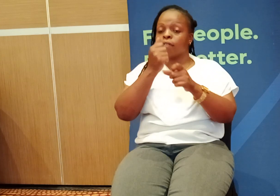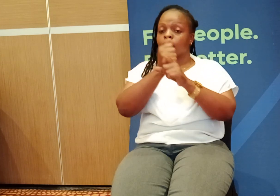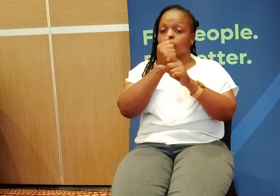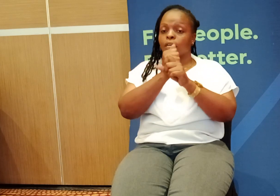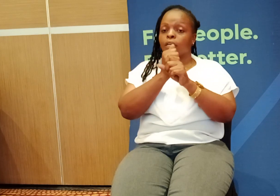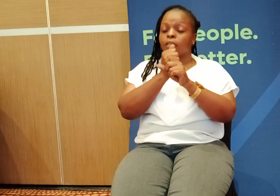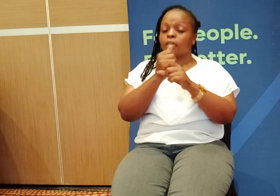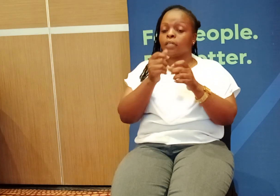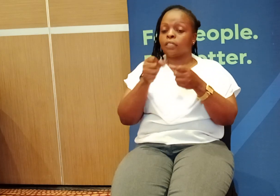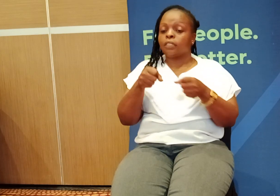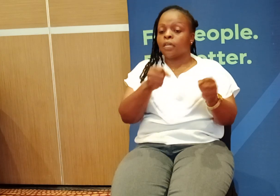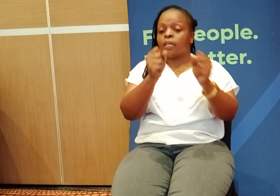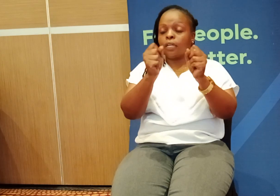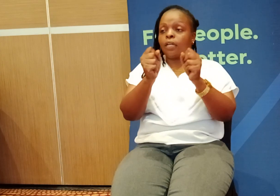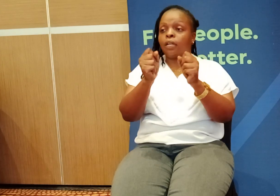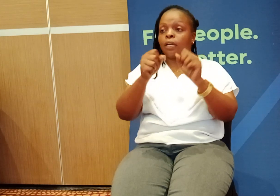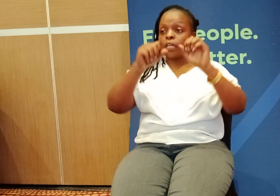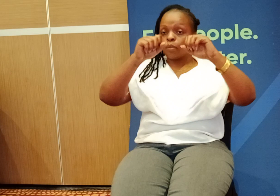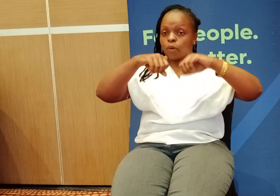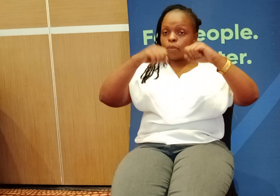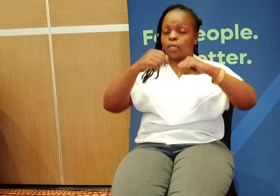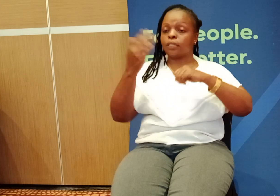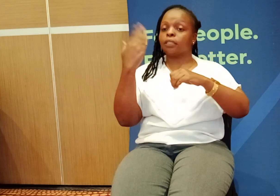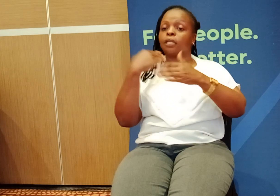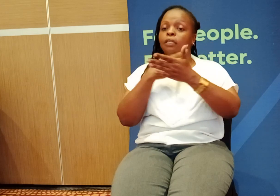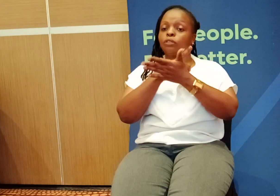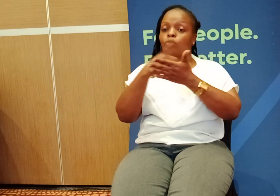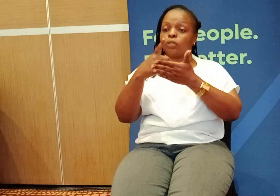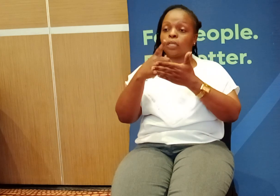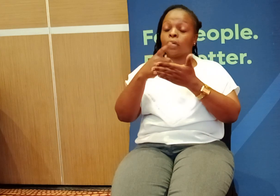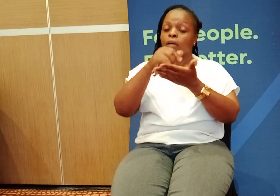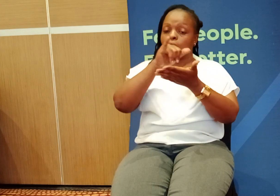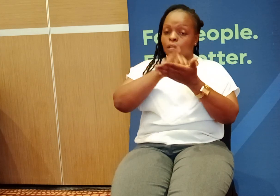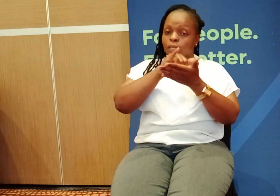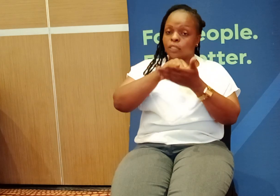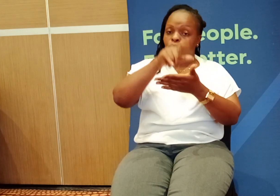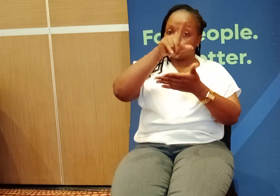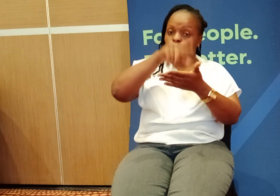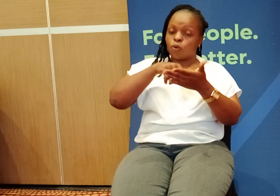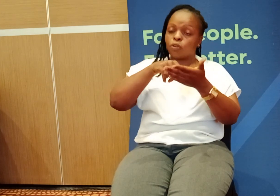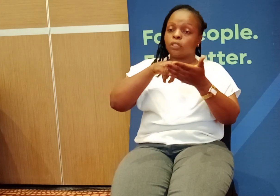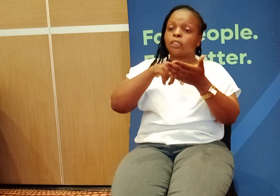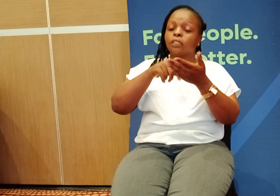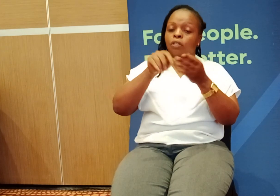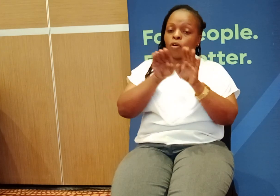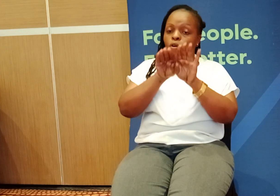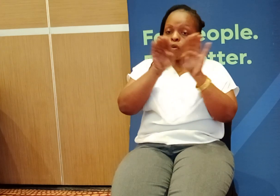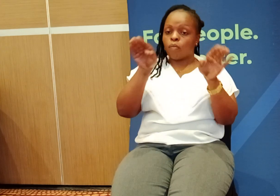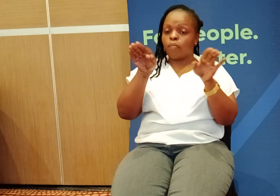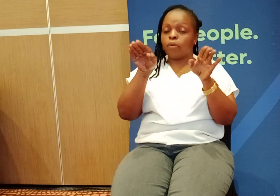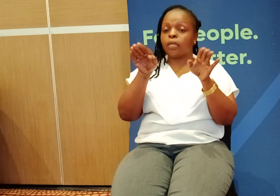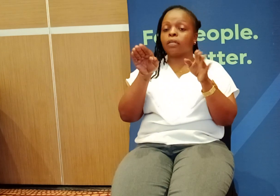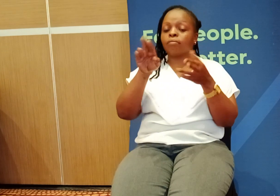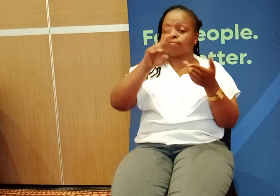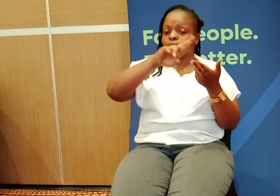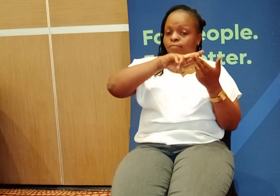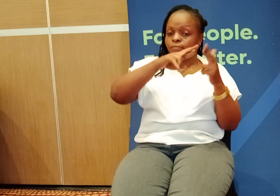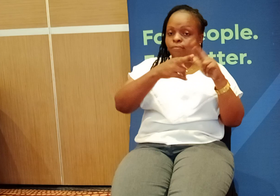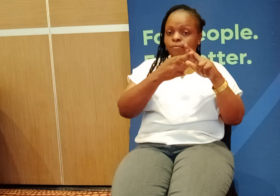week. Last week. That is what is going to unlock the rationalization of the network. So